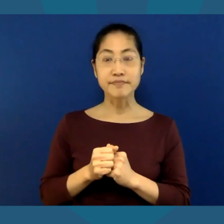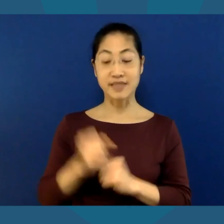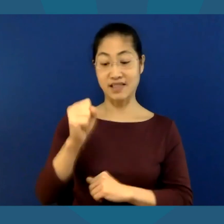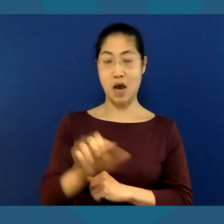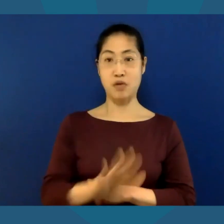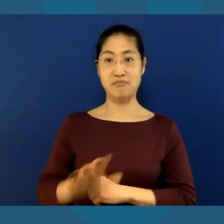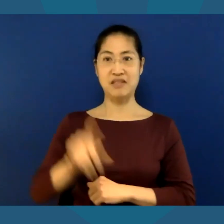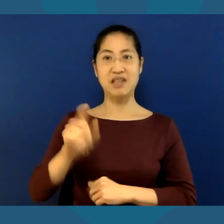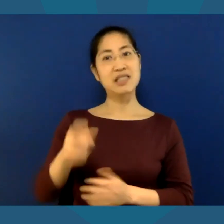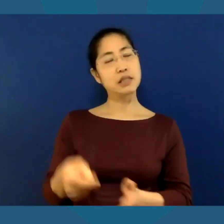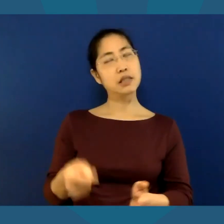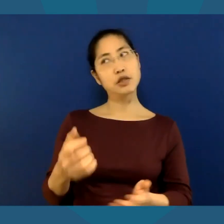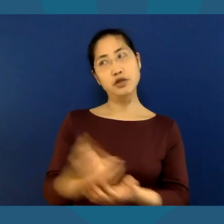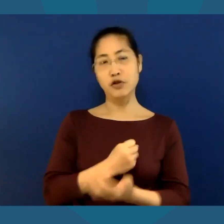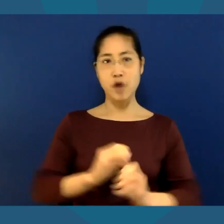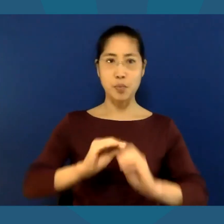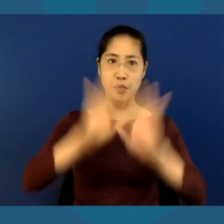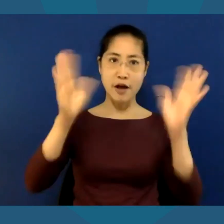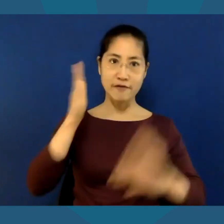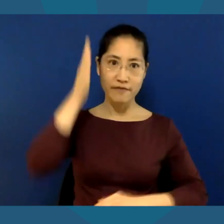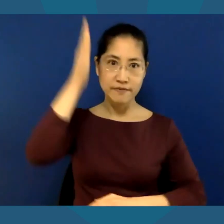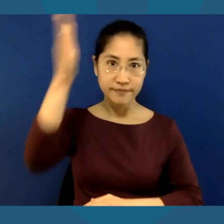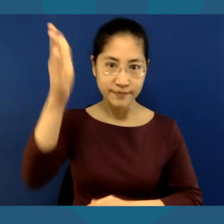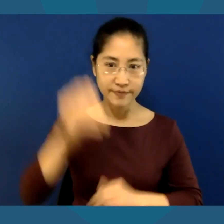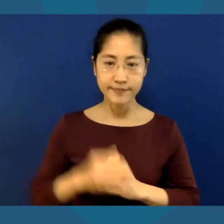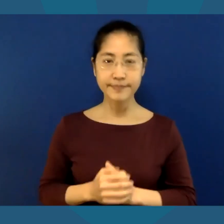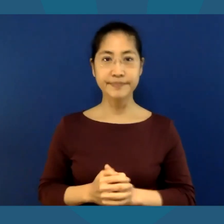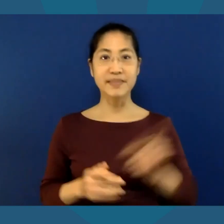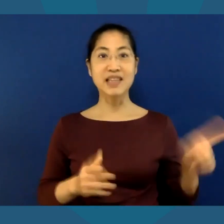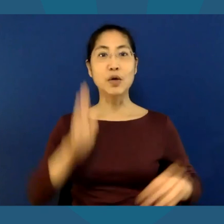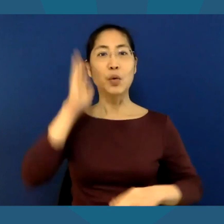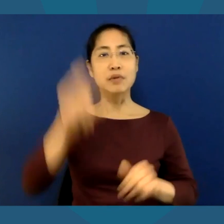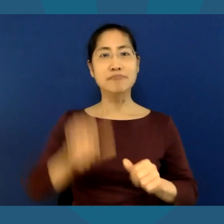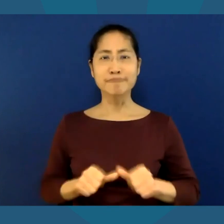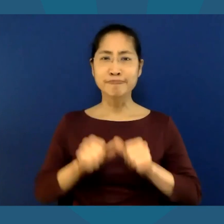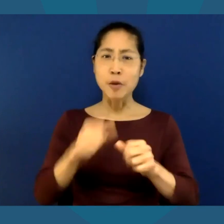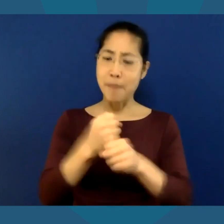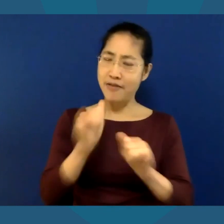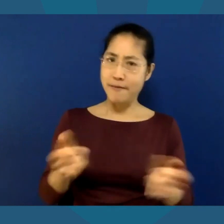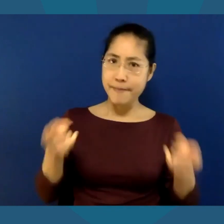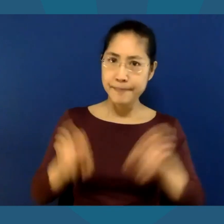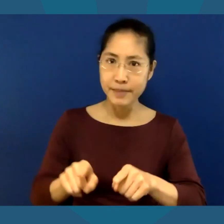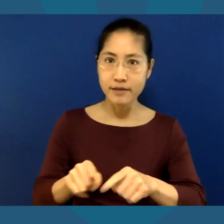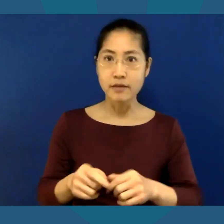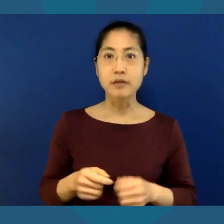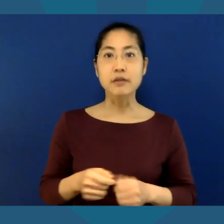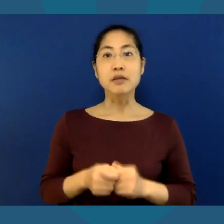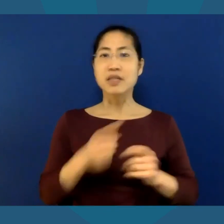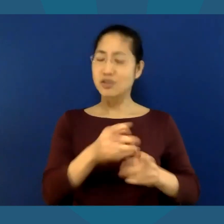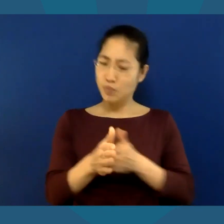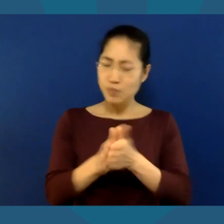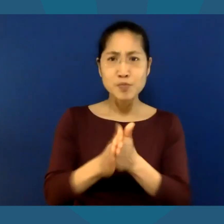Southern Arizona deserves a brilliant future, and Brendan Lyons will continue to be